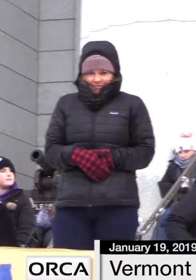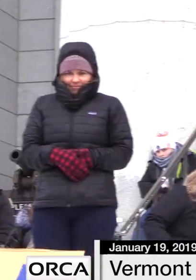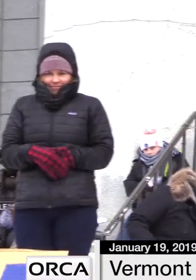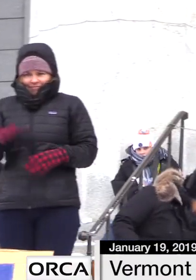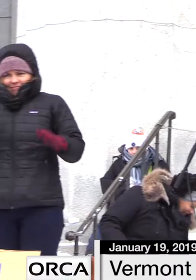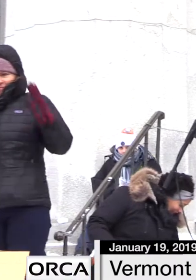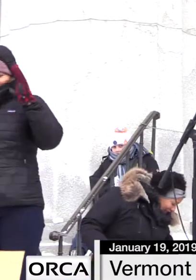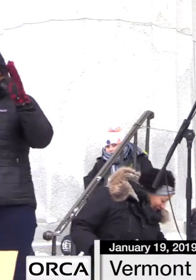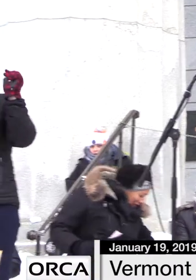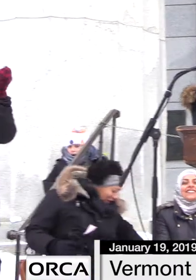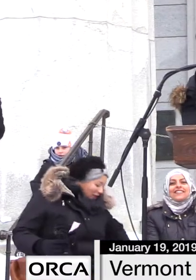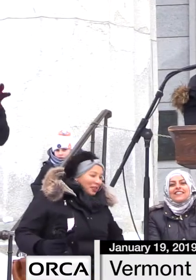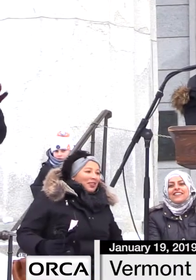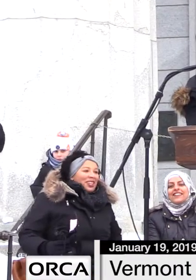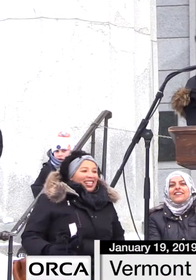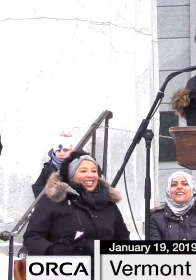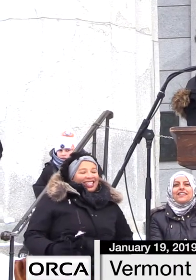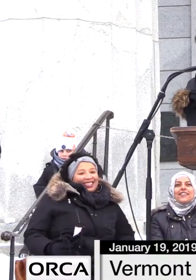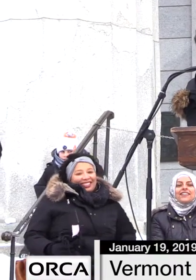How y'all doing?